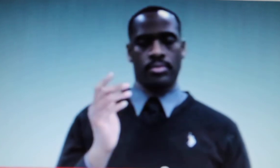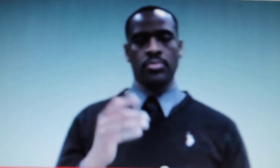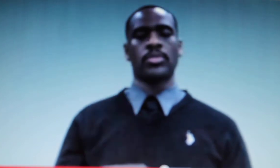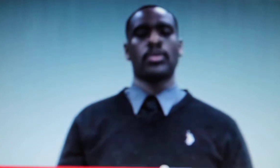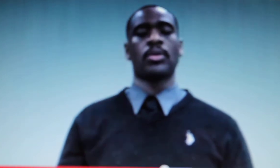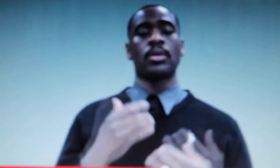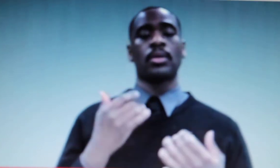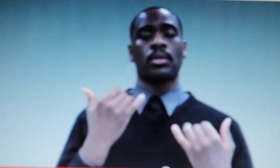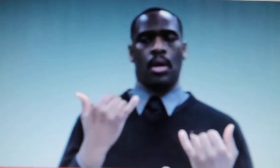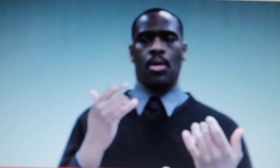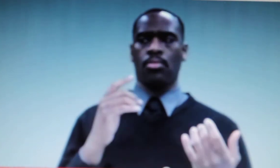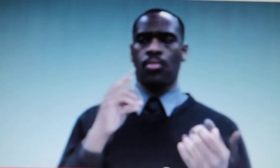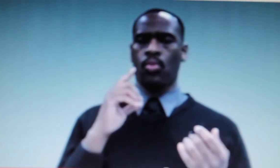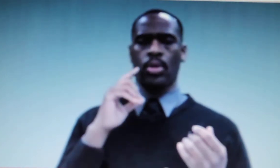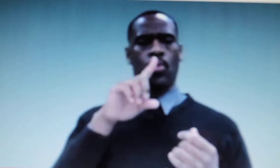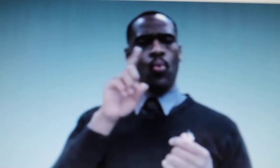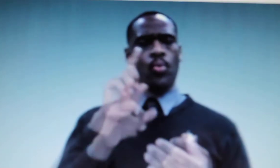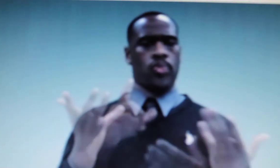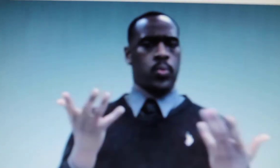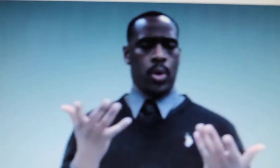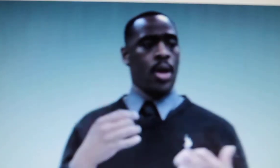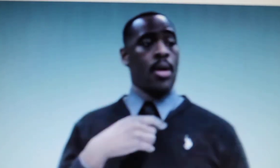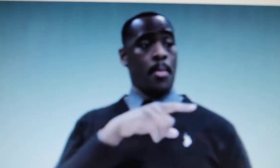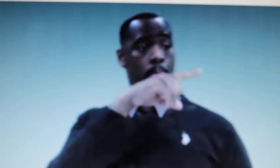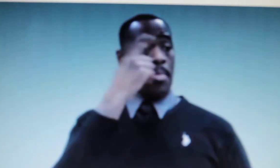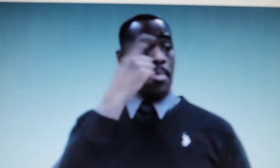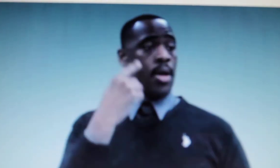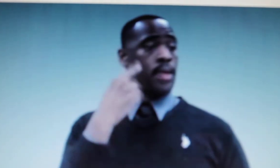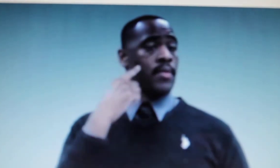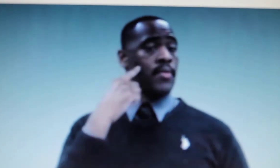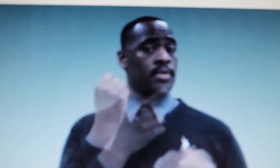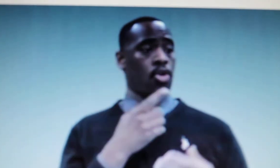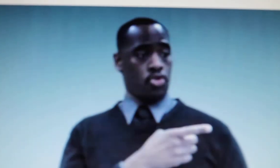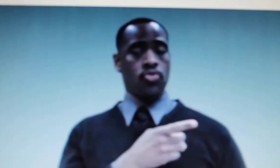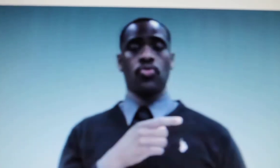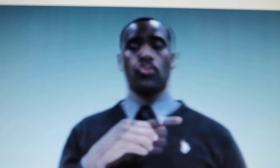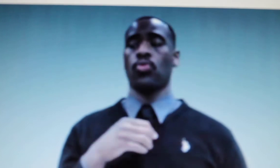Two-handed signs seem to be used more just because they are easier to understand.